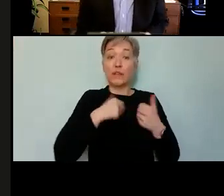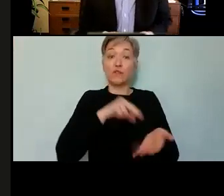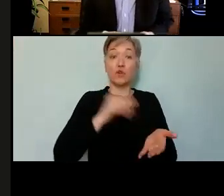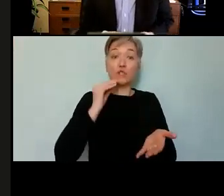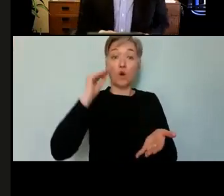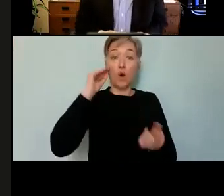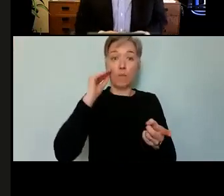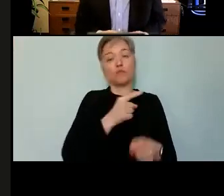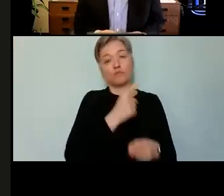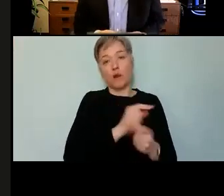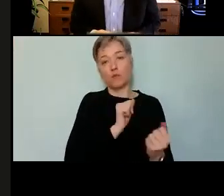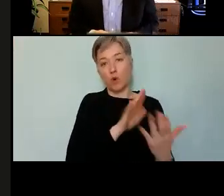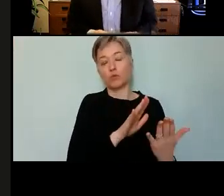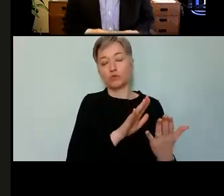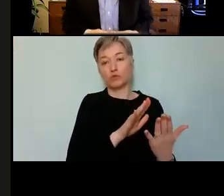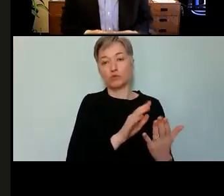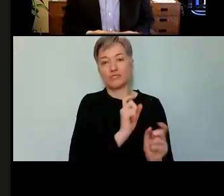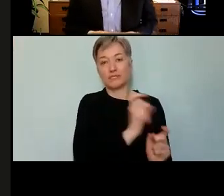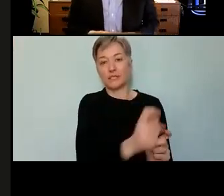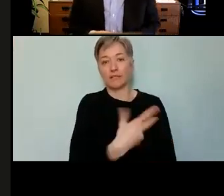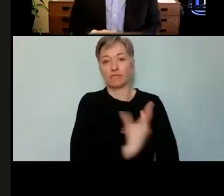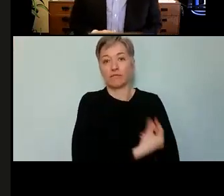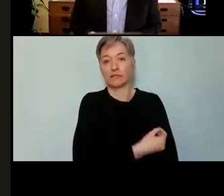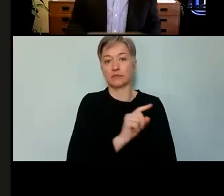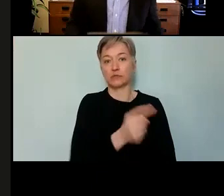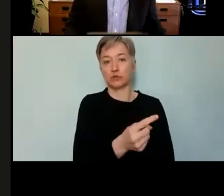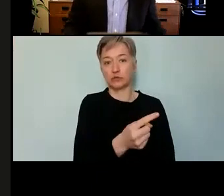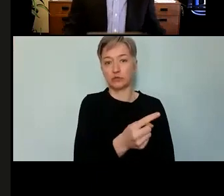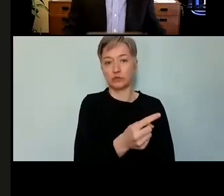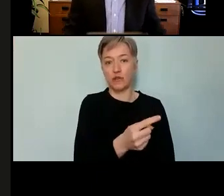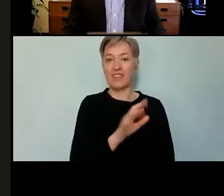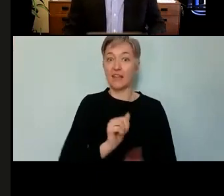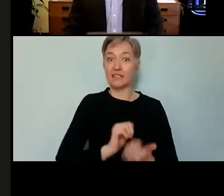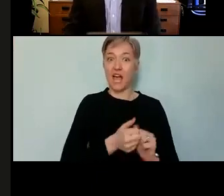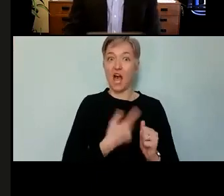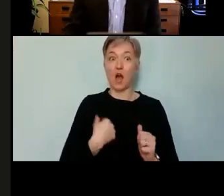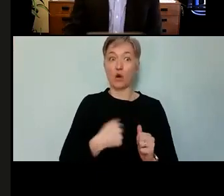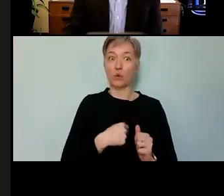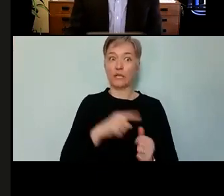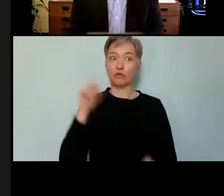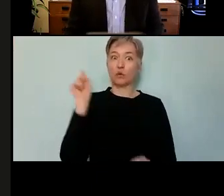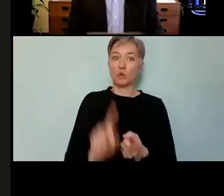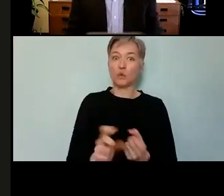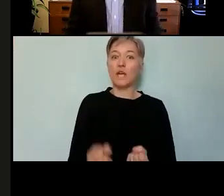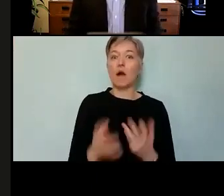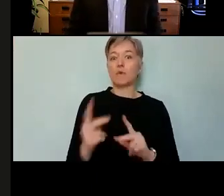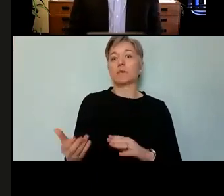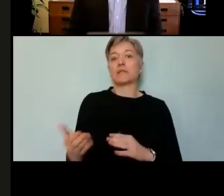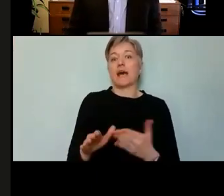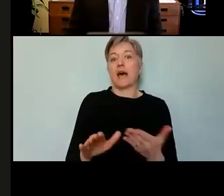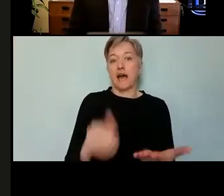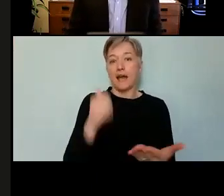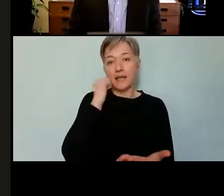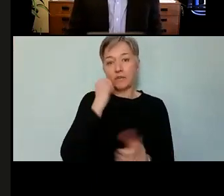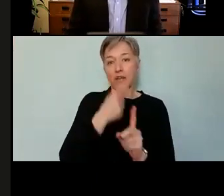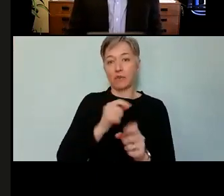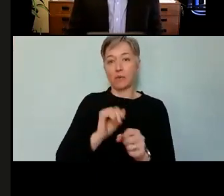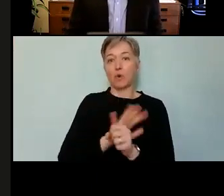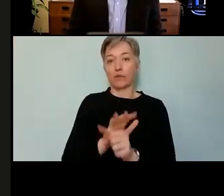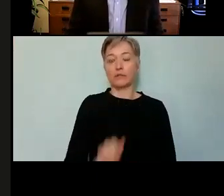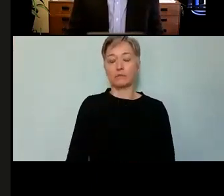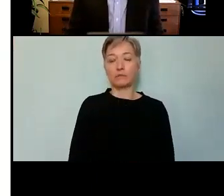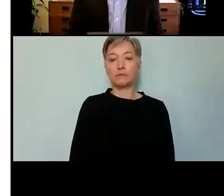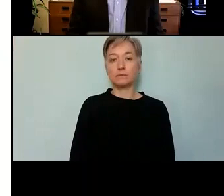we have greatly diminished, thankfully, the number of people that we are losing to COVID today.